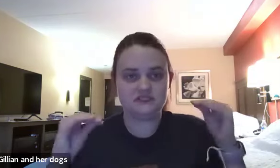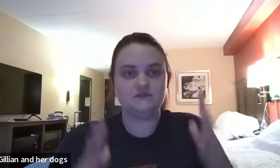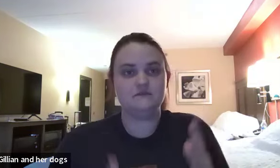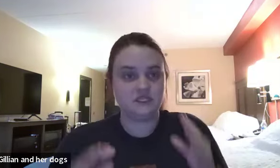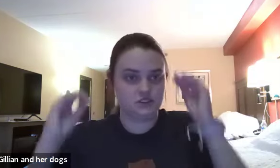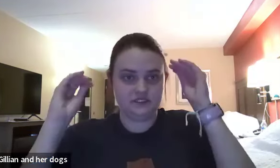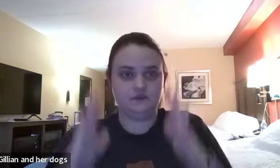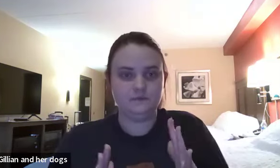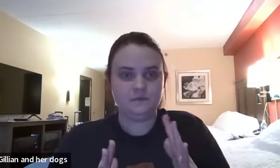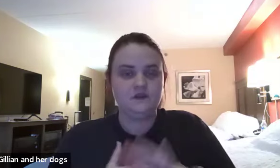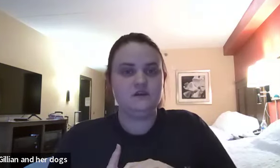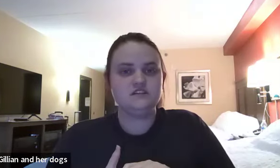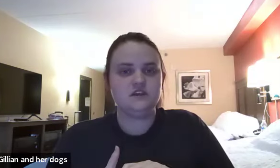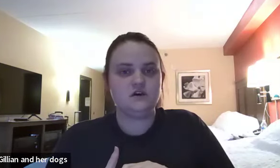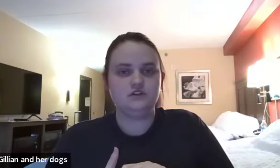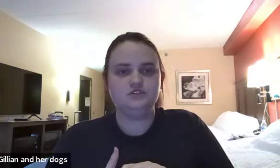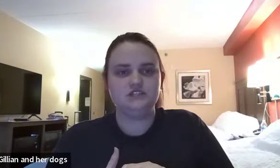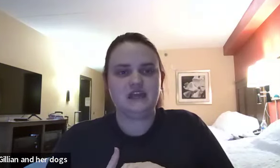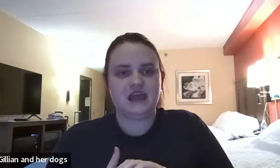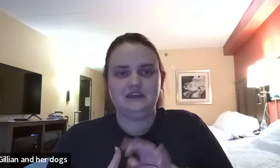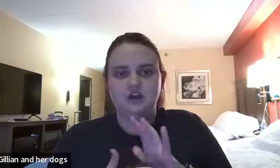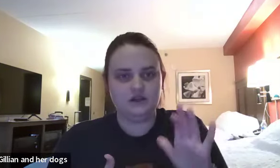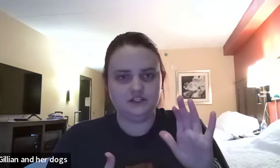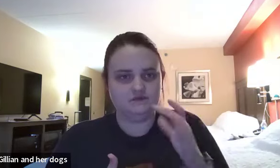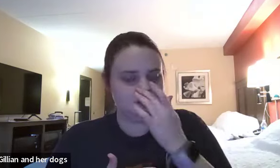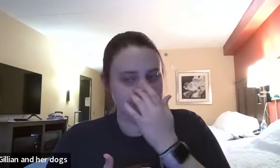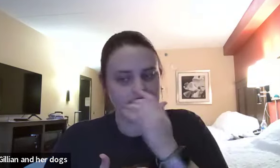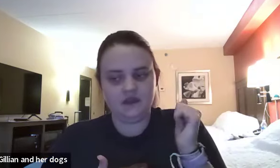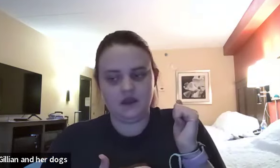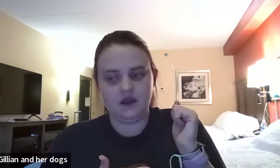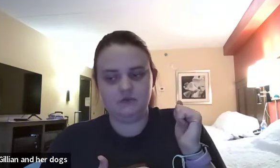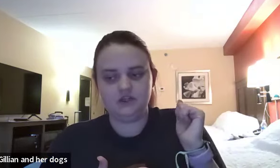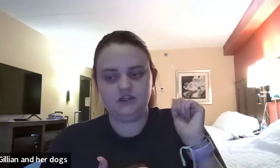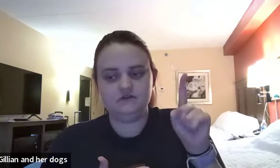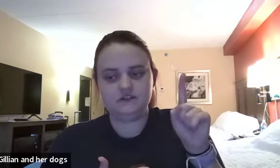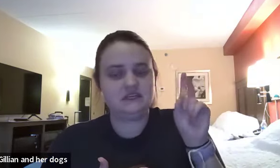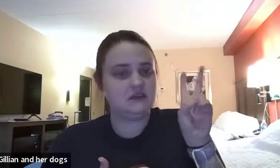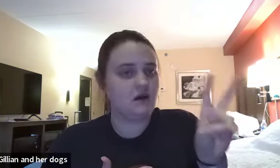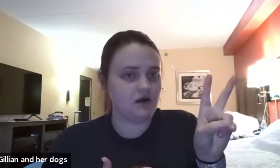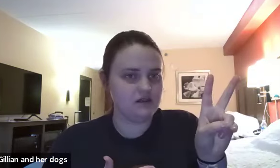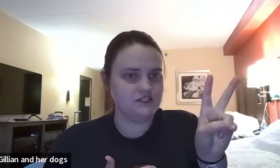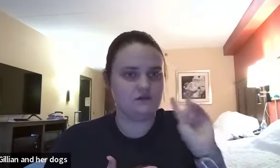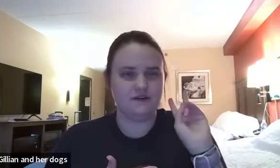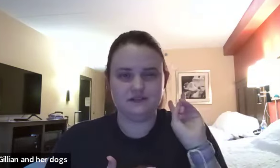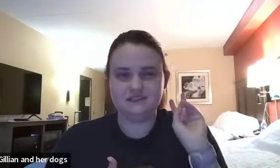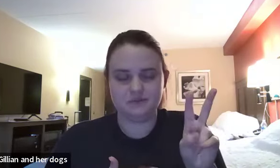sign for teacher still. So you would just add college in front of it. University and college are very